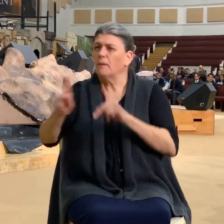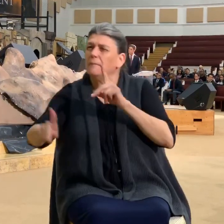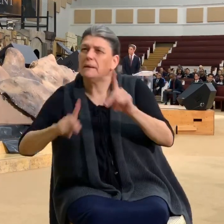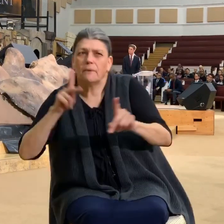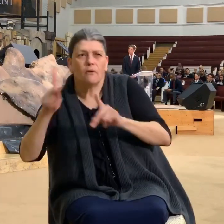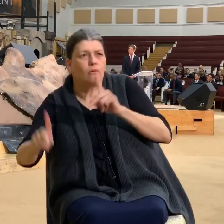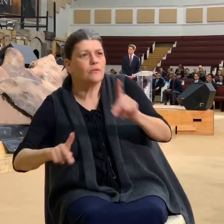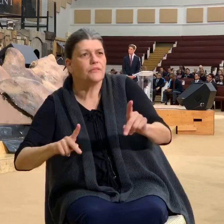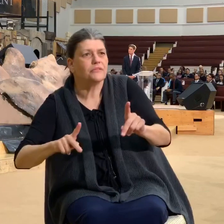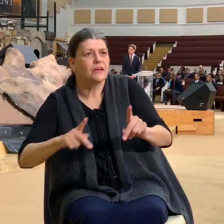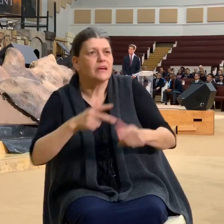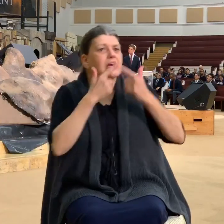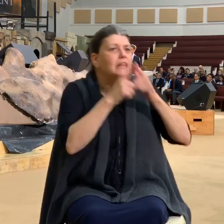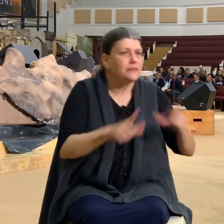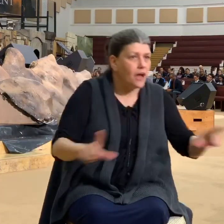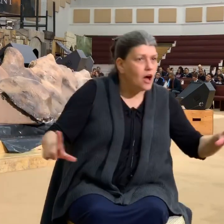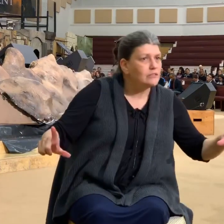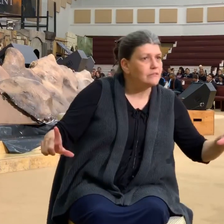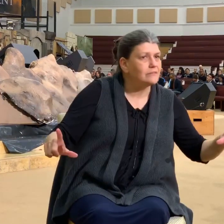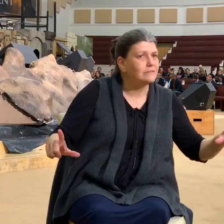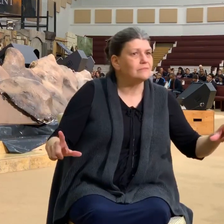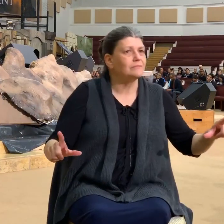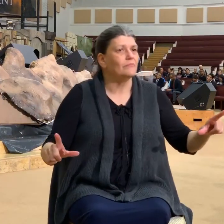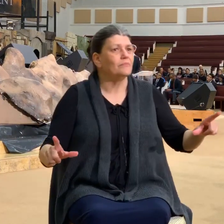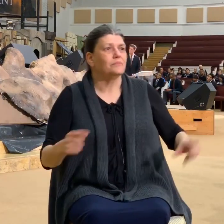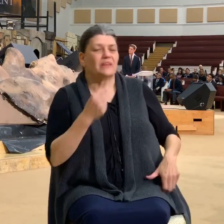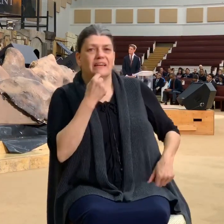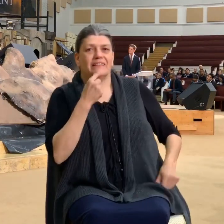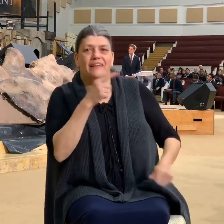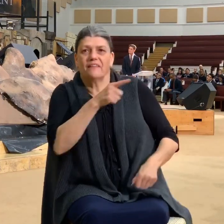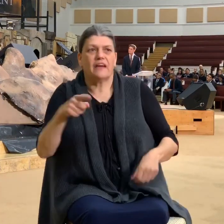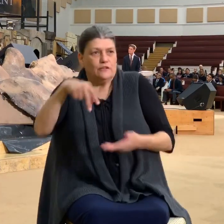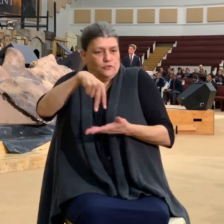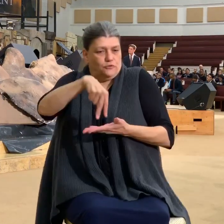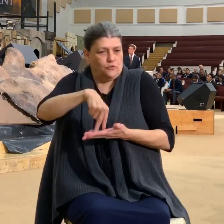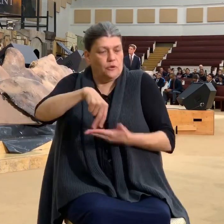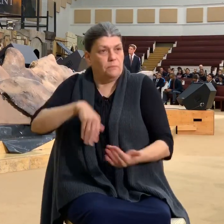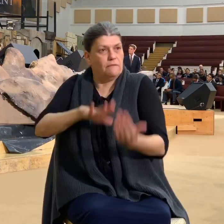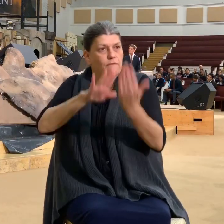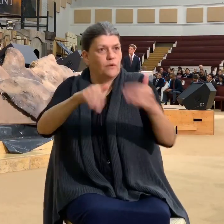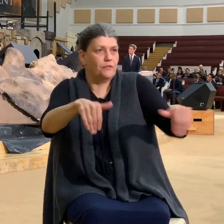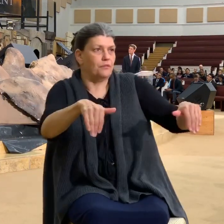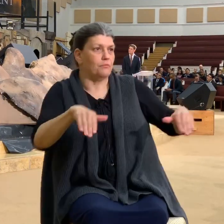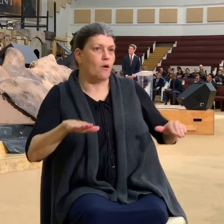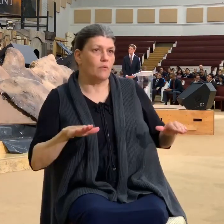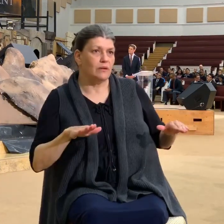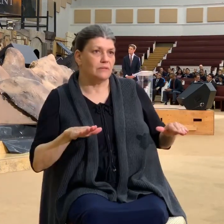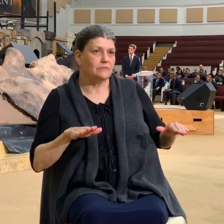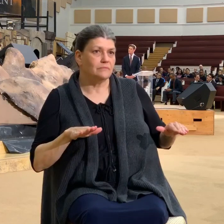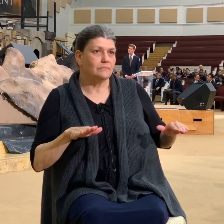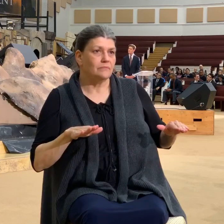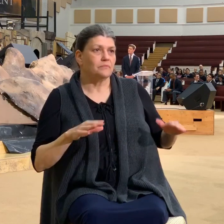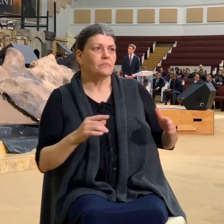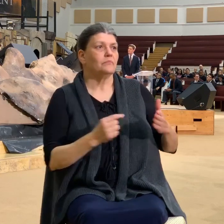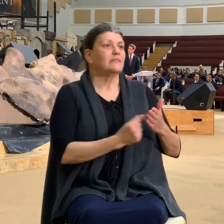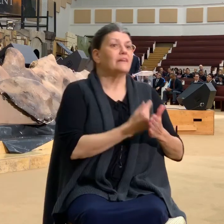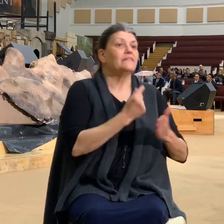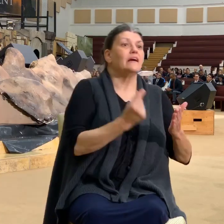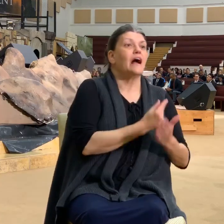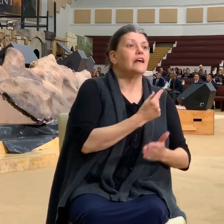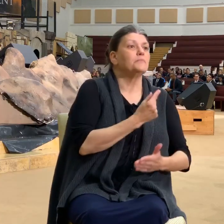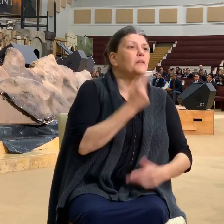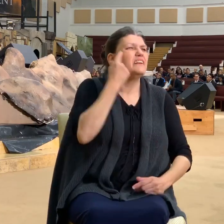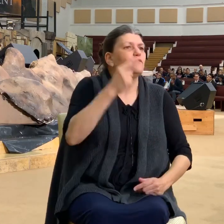peoples, tongues. It said that they stood before the throne. The gospel is